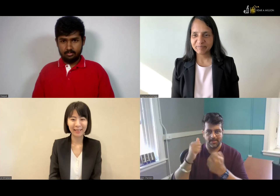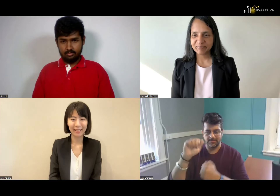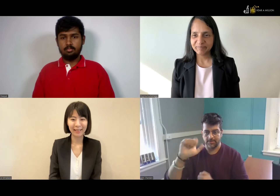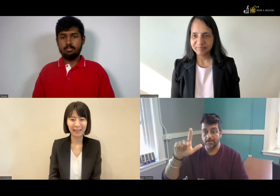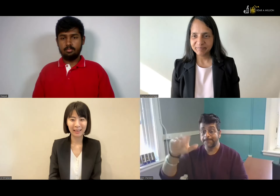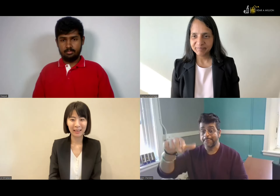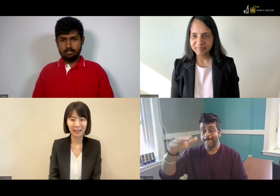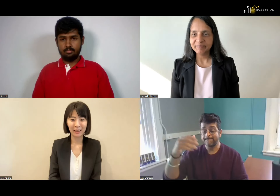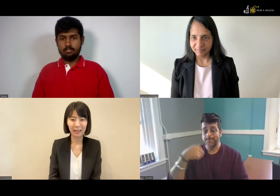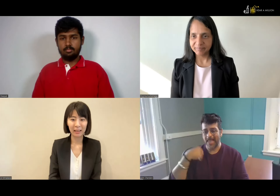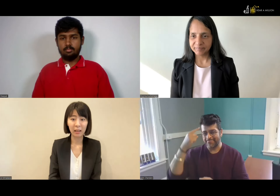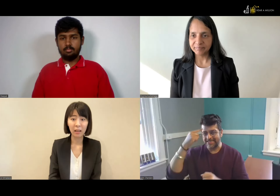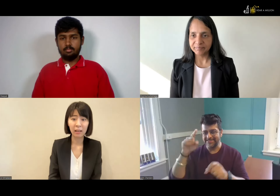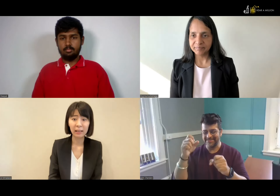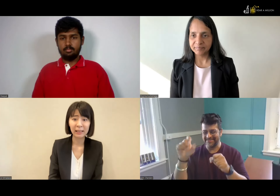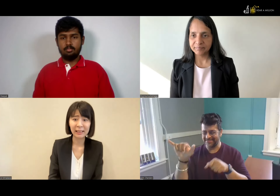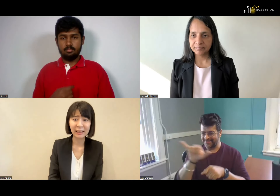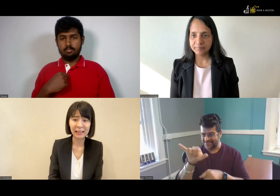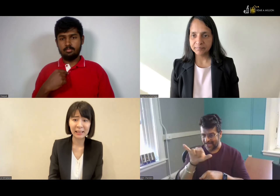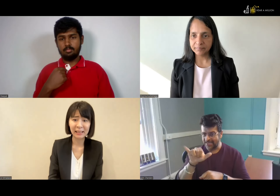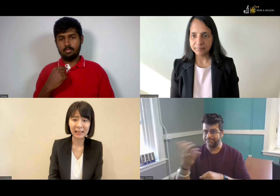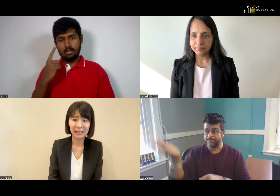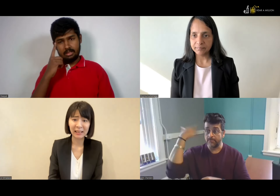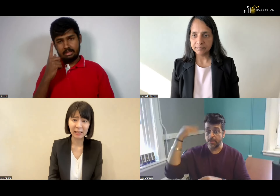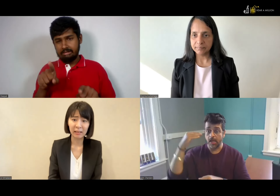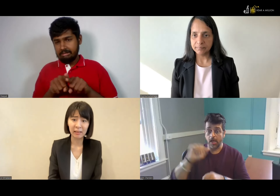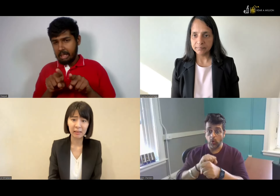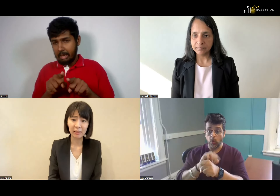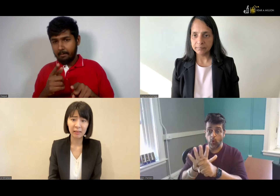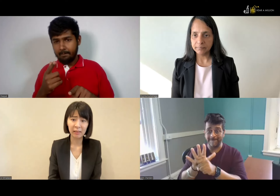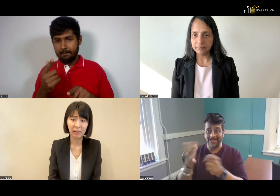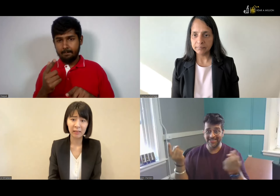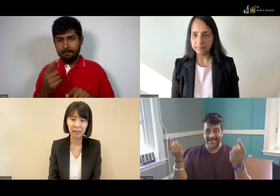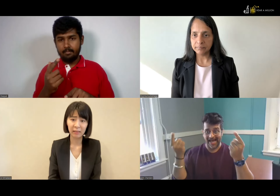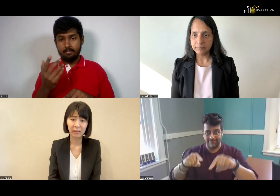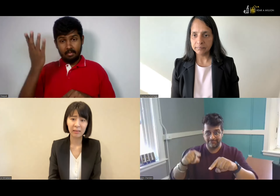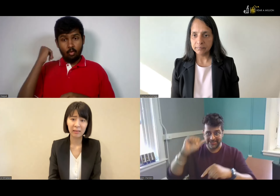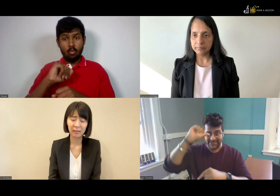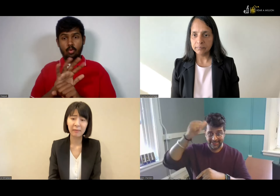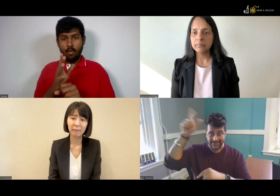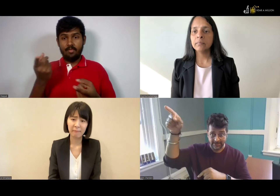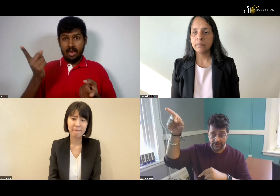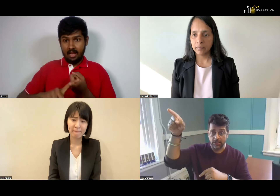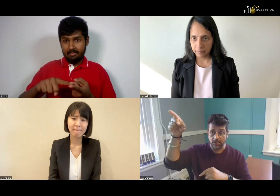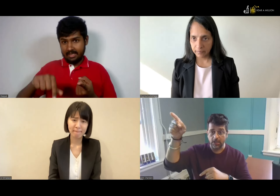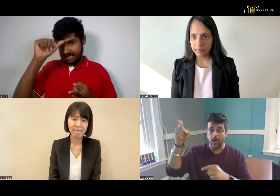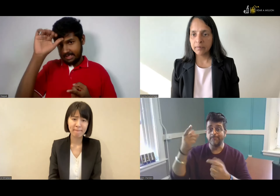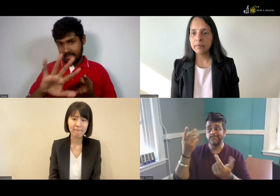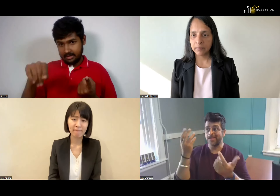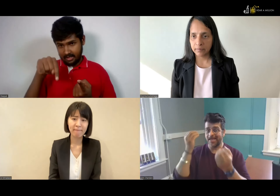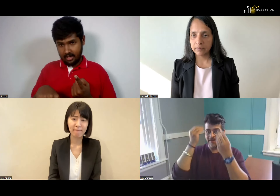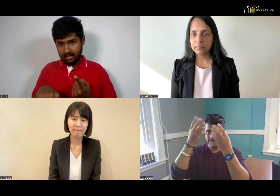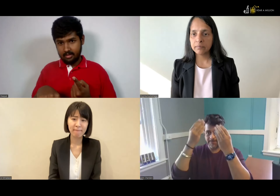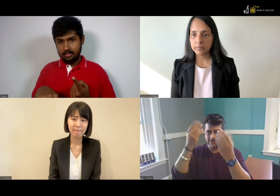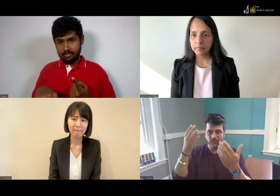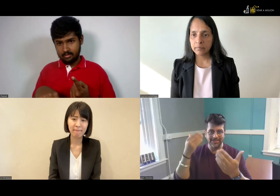So I'm going to be signing in ASL. I think even when COVID happened here in India also, a